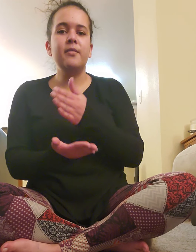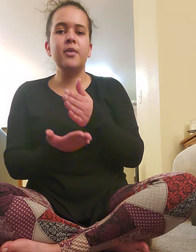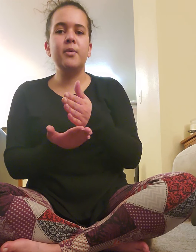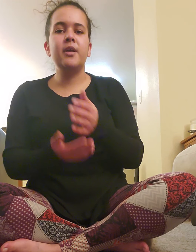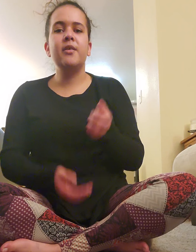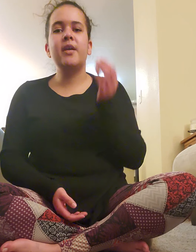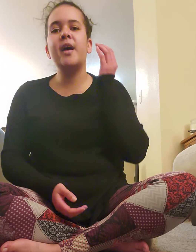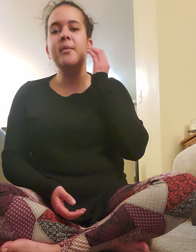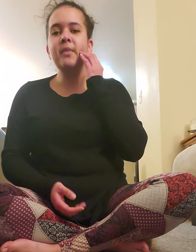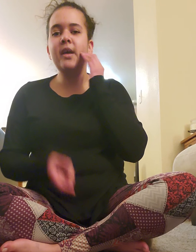Everywhere that